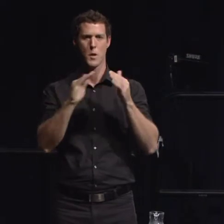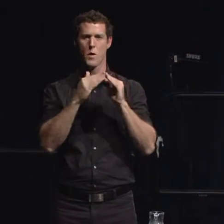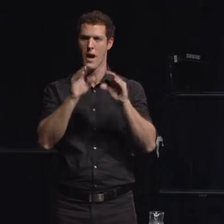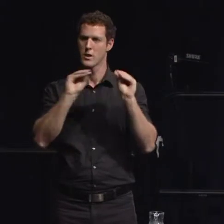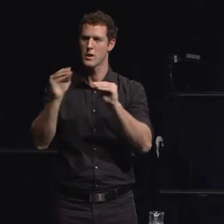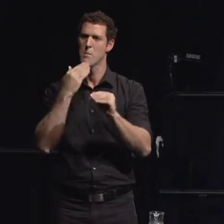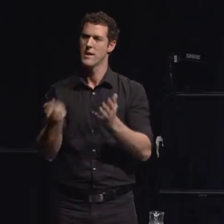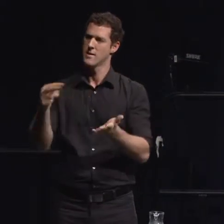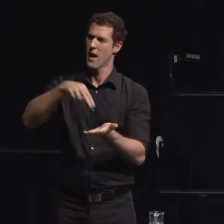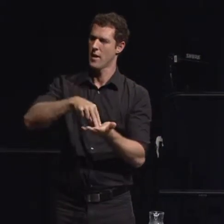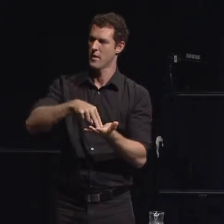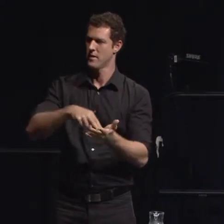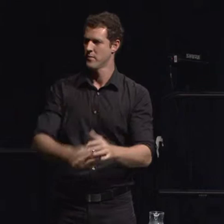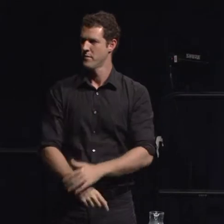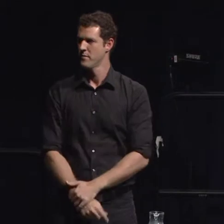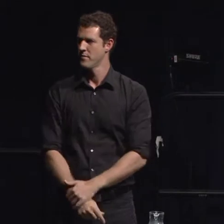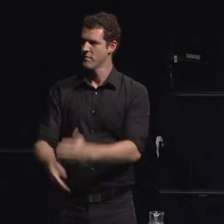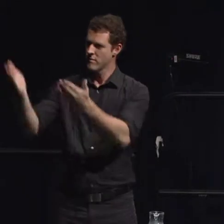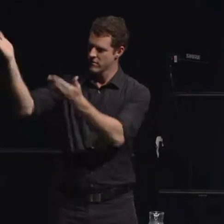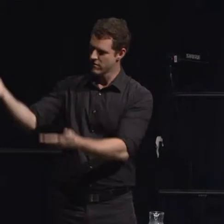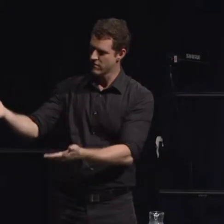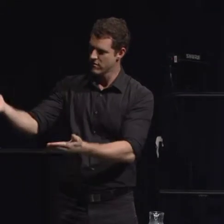stand? There you are.